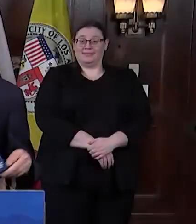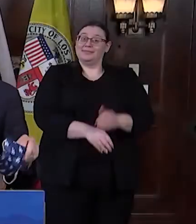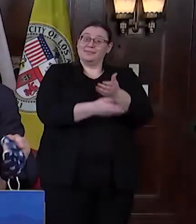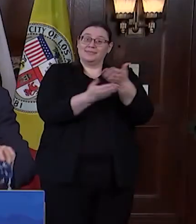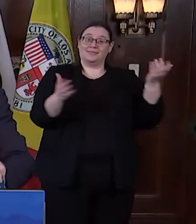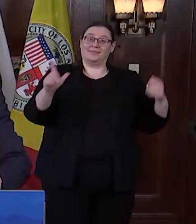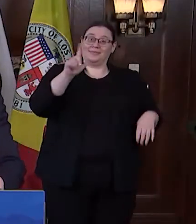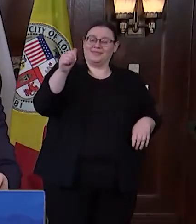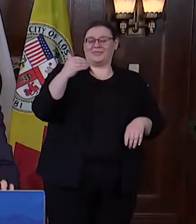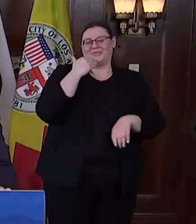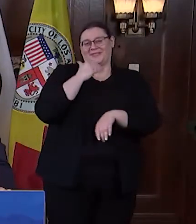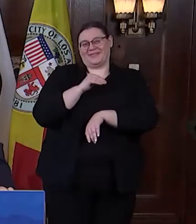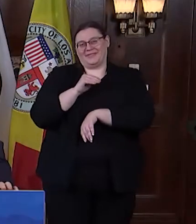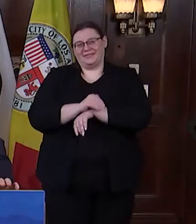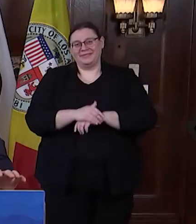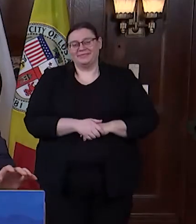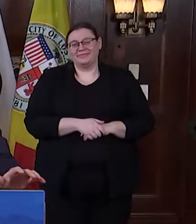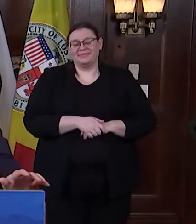Good evening, Los Angeles.